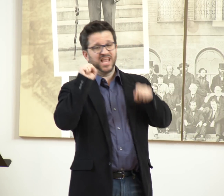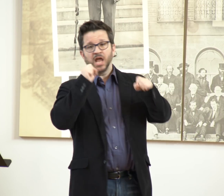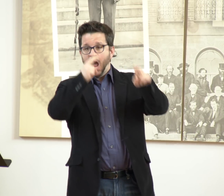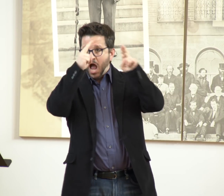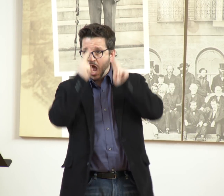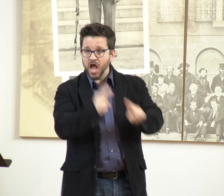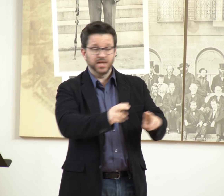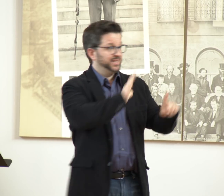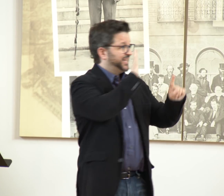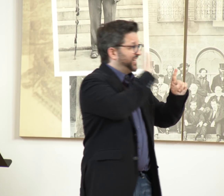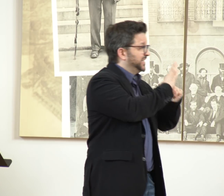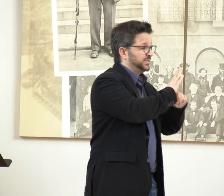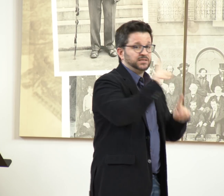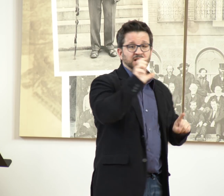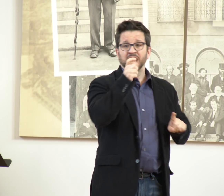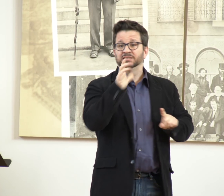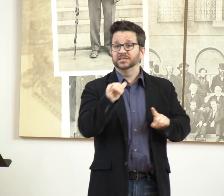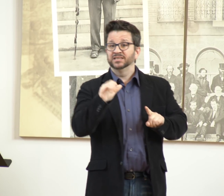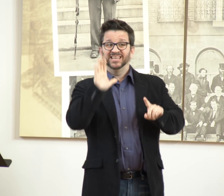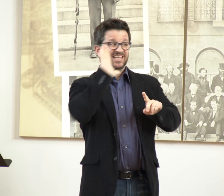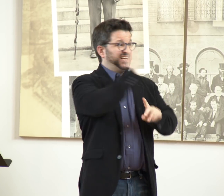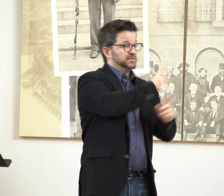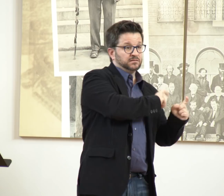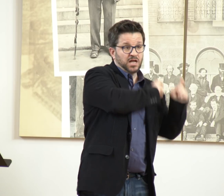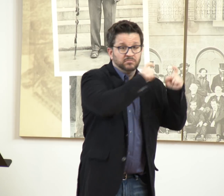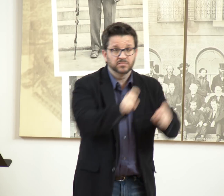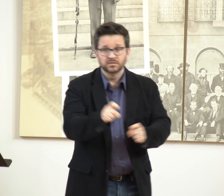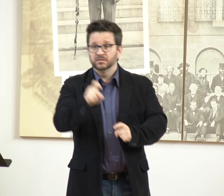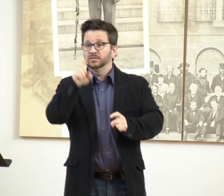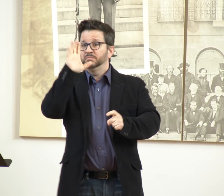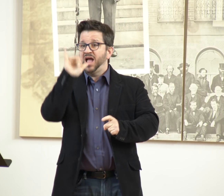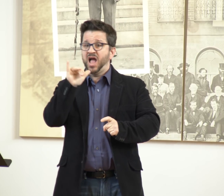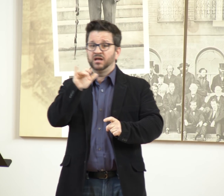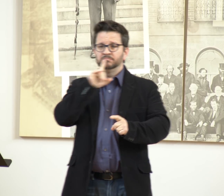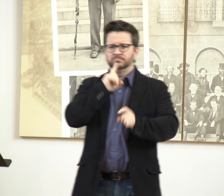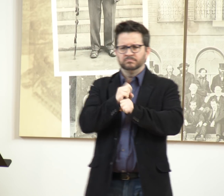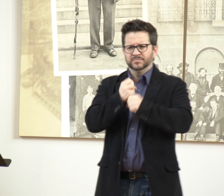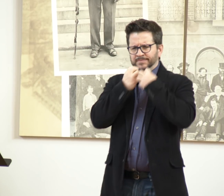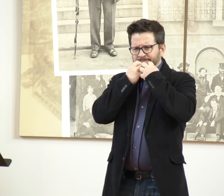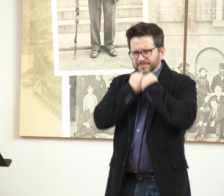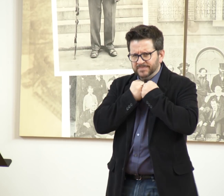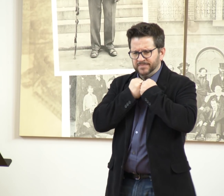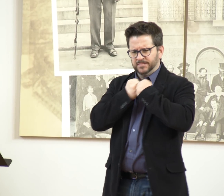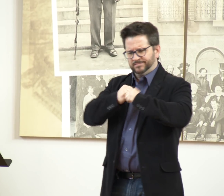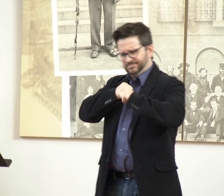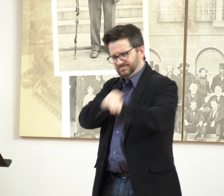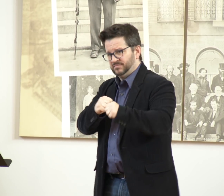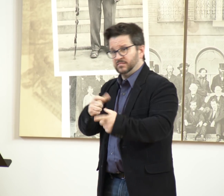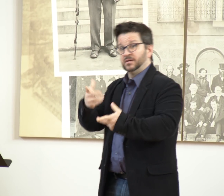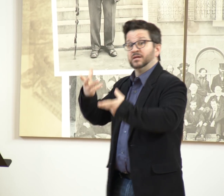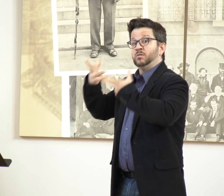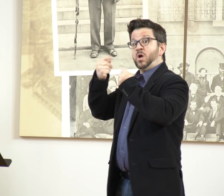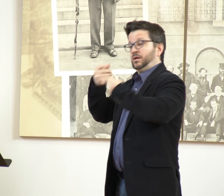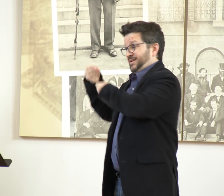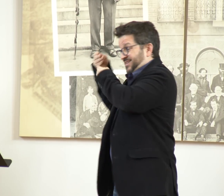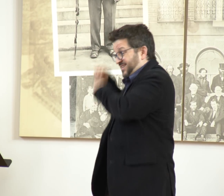repaid. Gallaudet is honoring his legacy and his contribution by continuing to hold dear